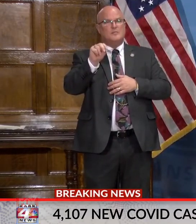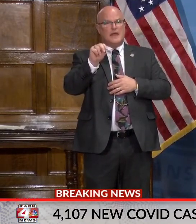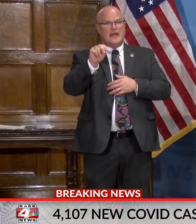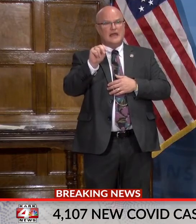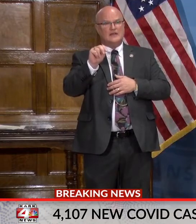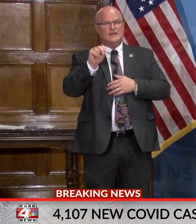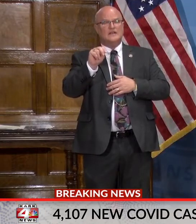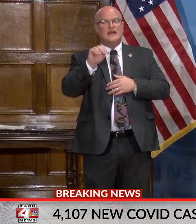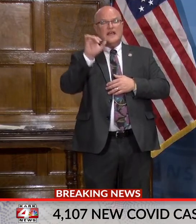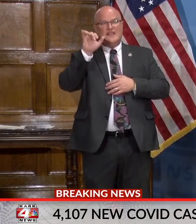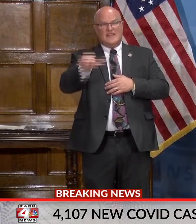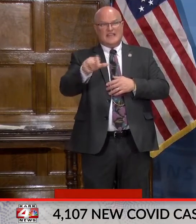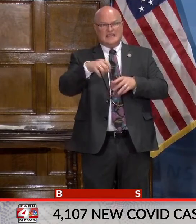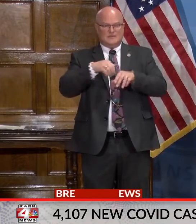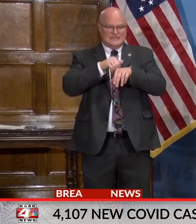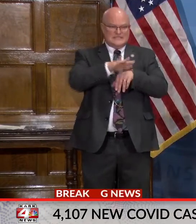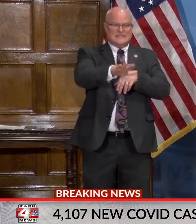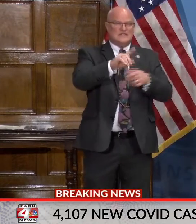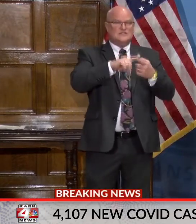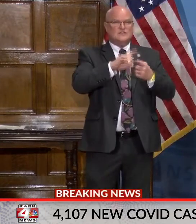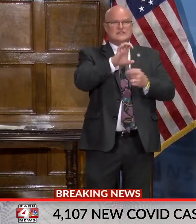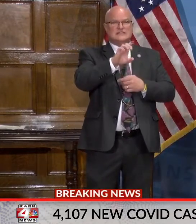to the CDC so that they can be sequenced. Now,